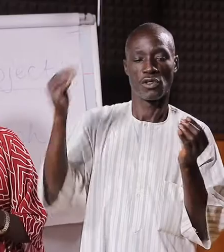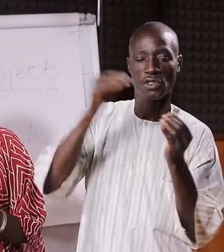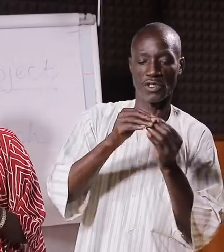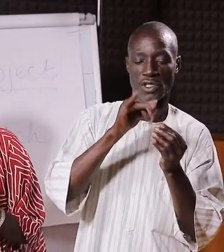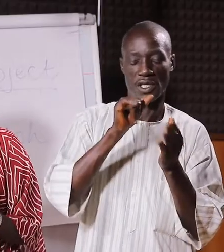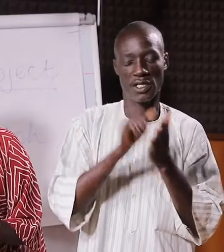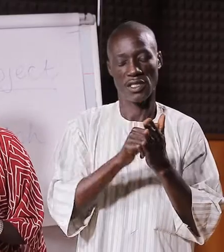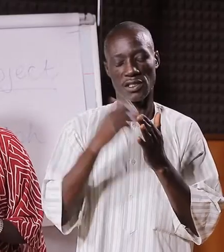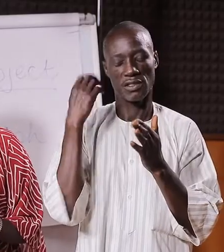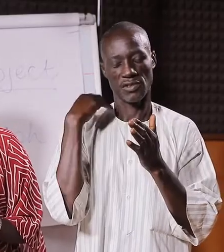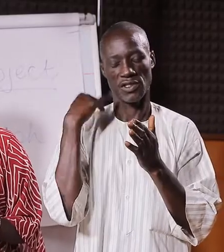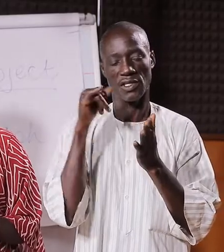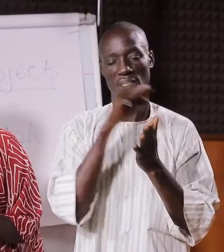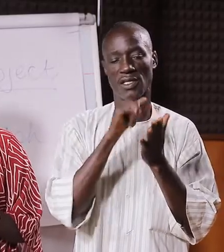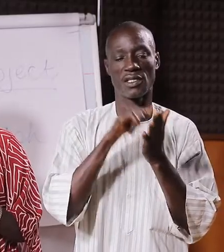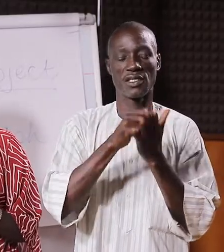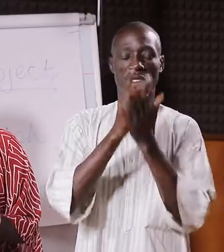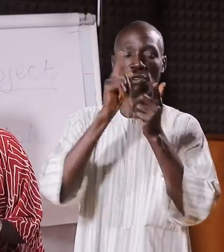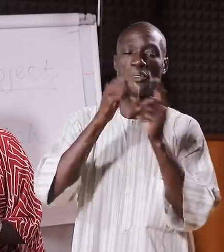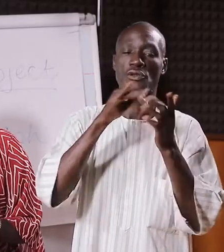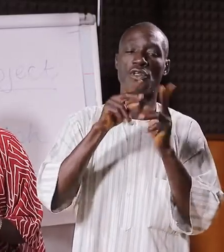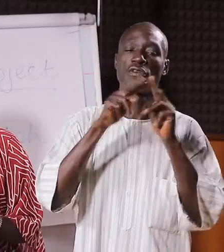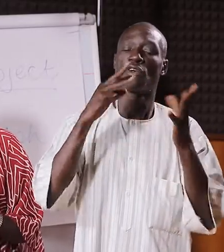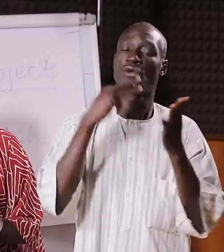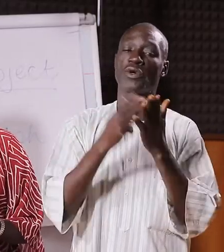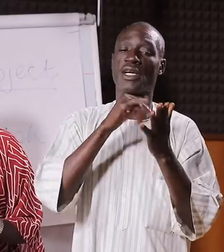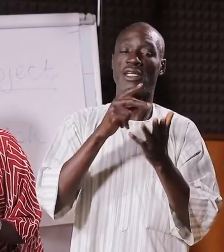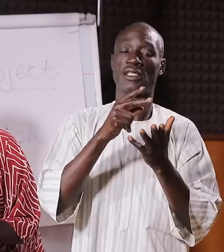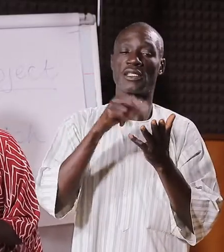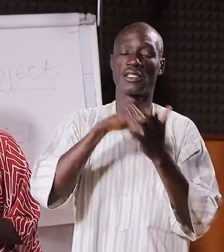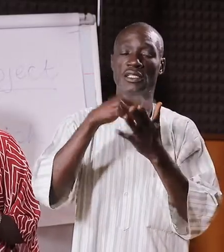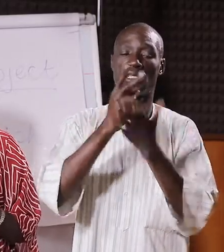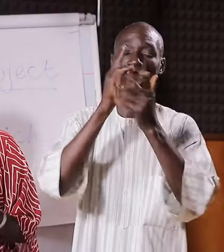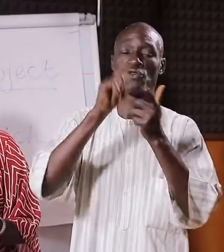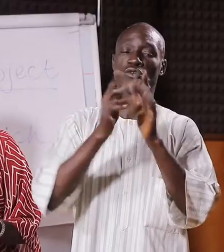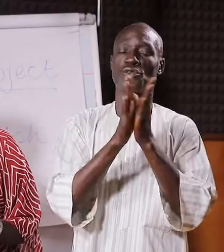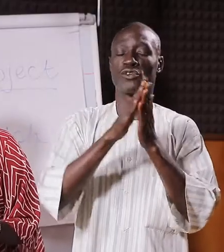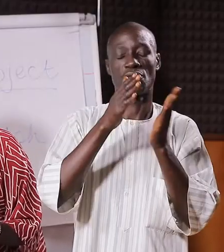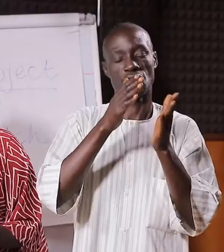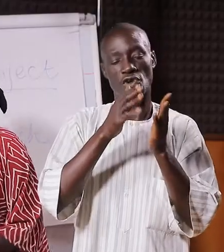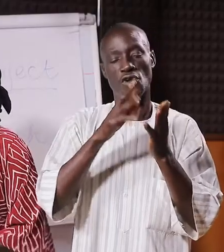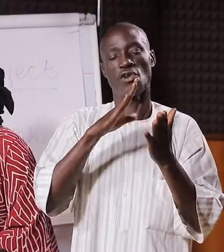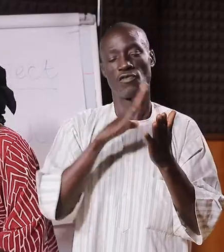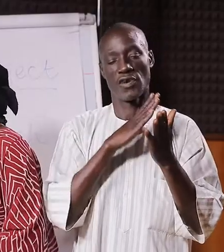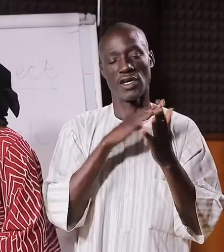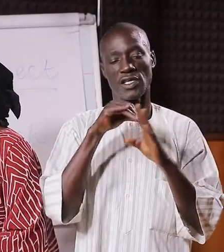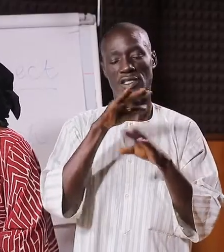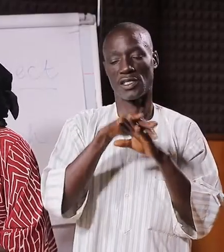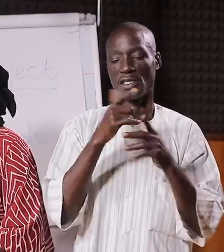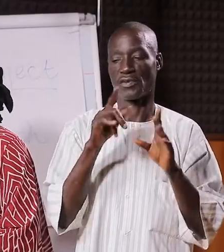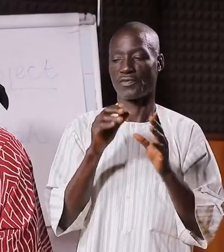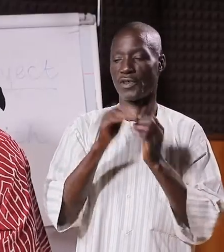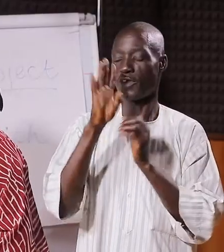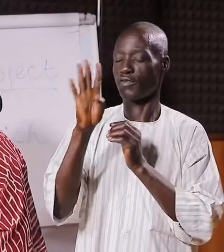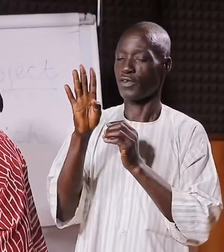and it helps you speak well. It helps you become eloquent. It helps you to become fluent in the English language.